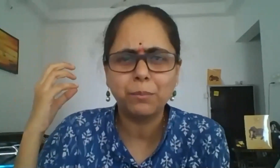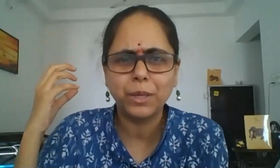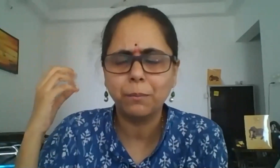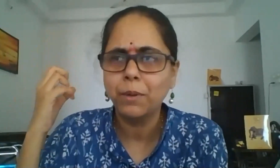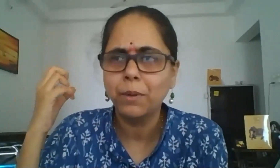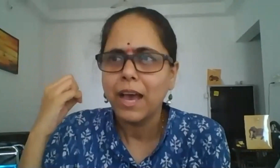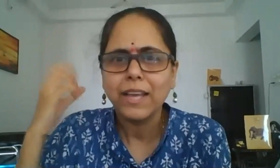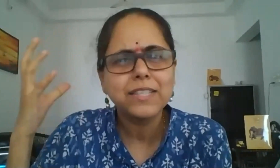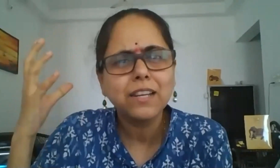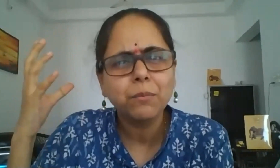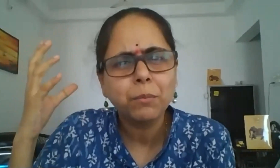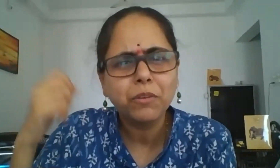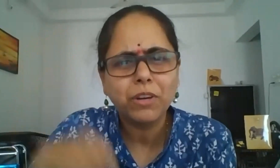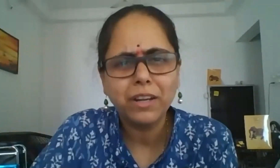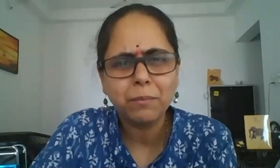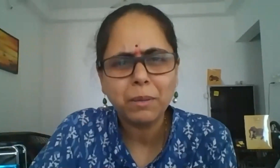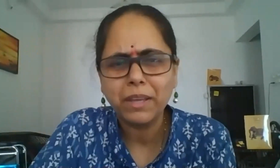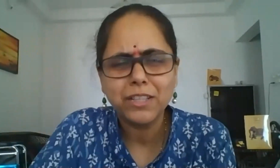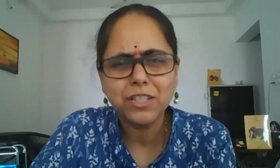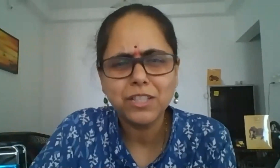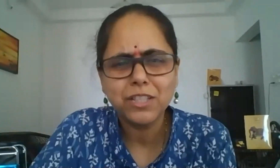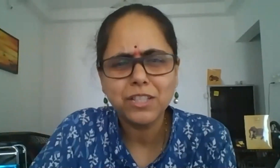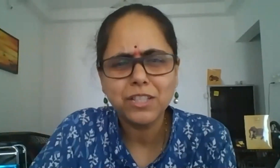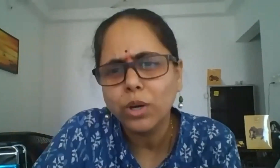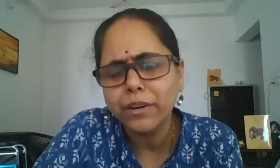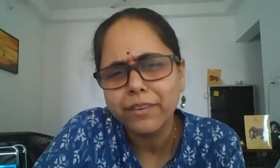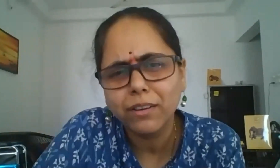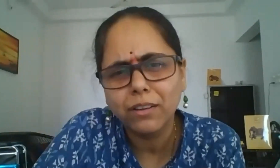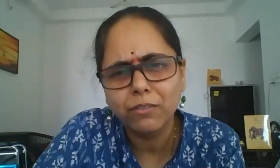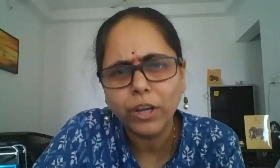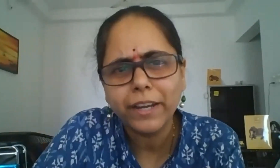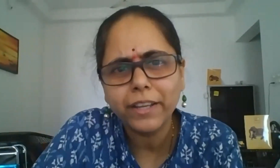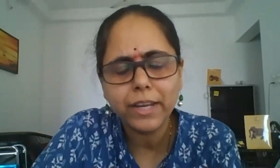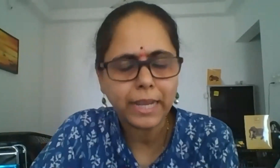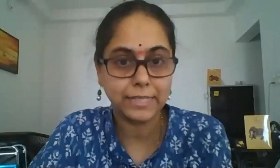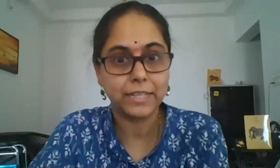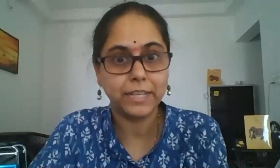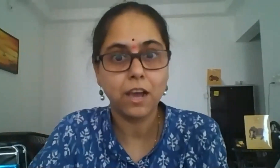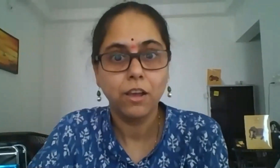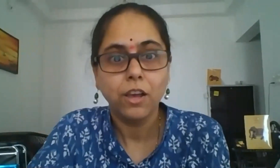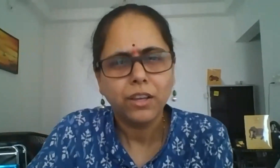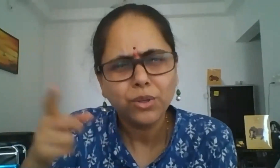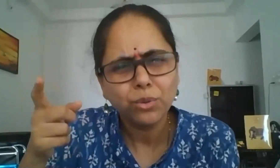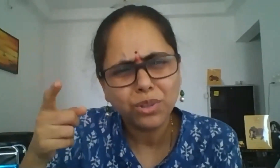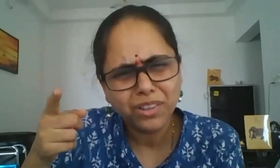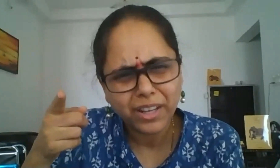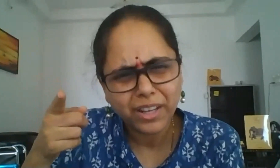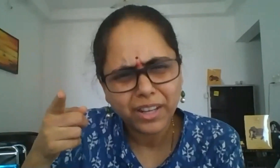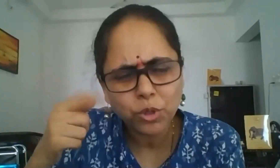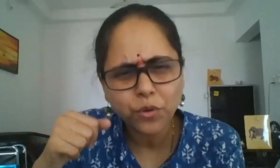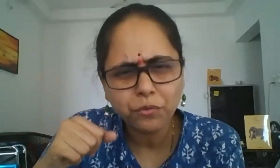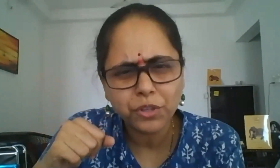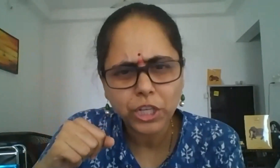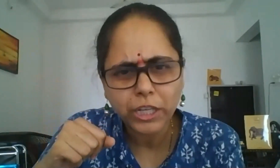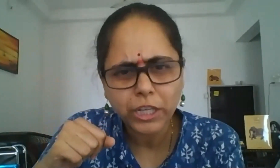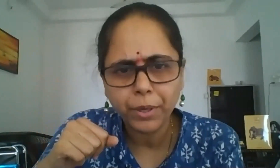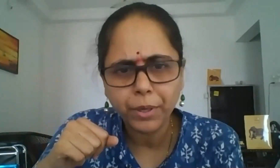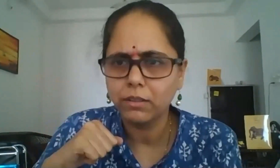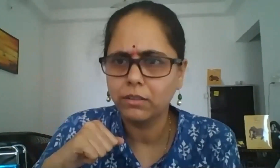IBM, I still remember one day my manager, "You are volunteering?" I said, "Yeah." "You read books for visually impaired?" So I